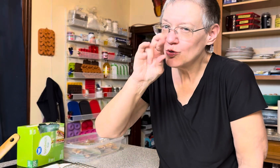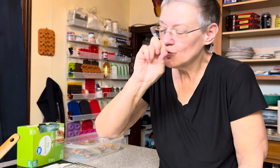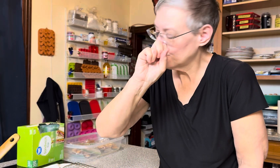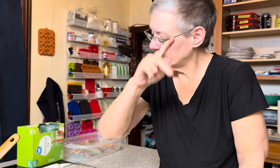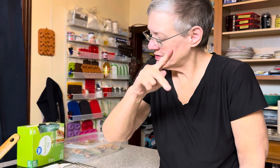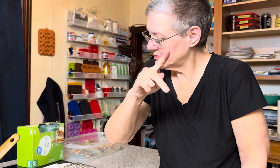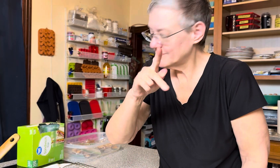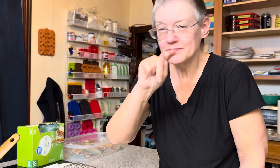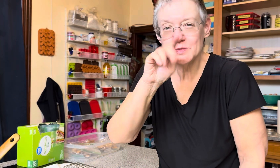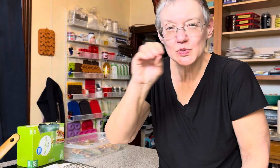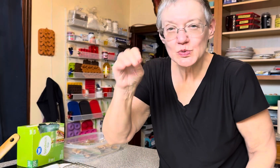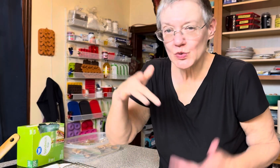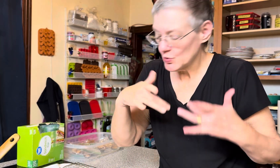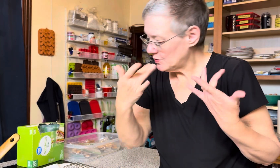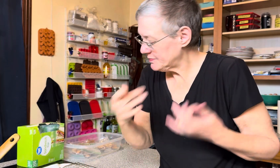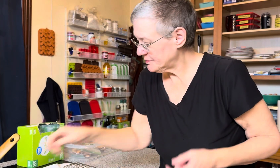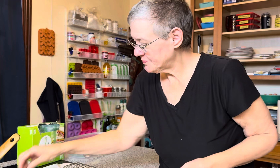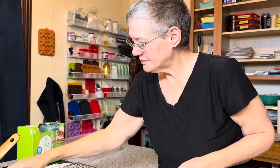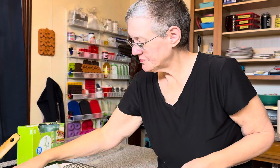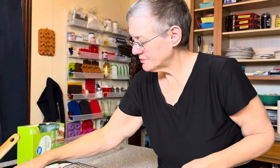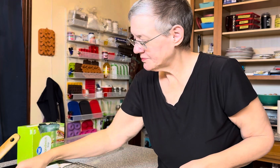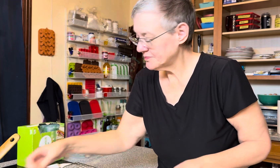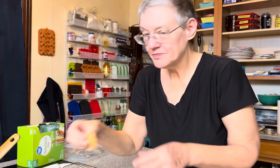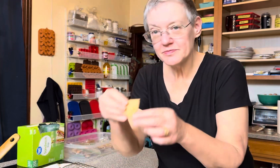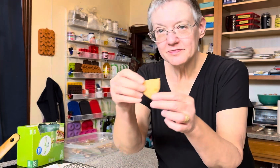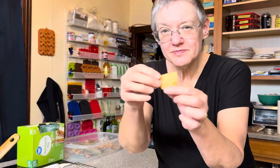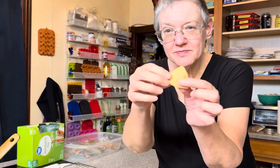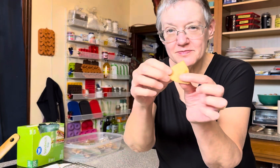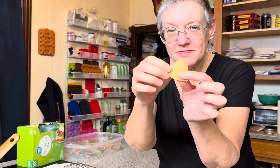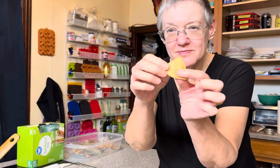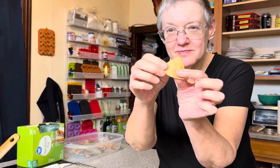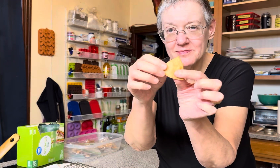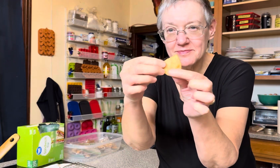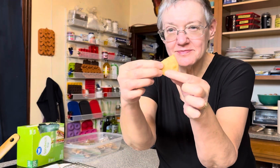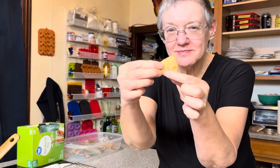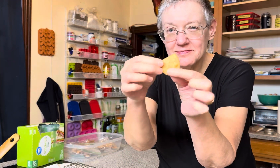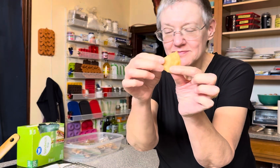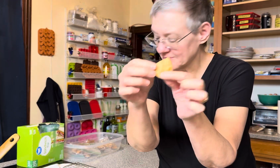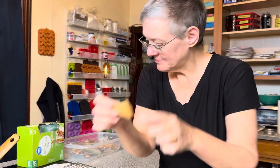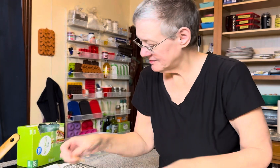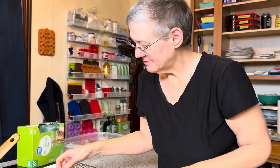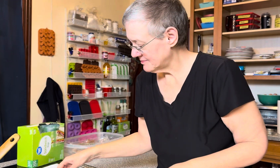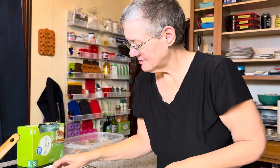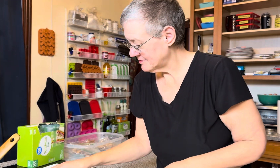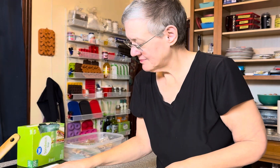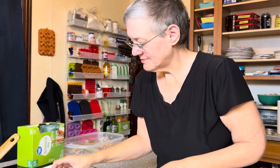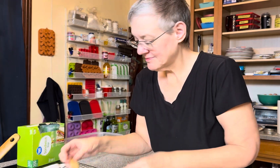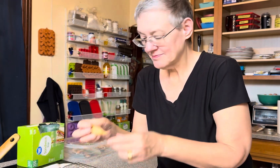Few of these weren't crispy. They were too light. See, they're still bendy.